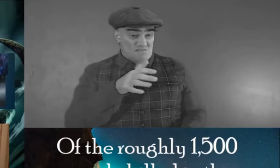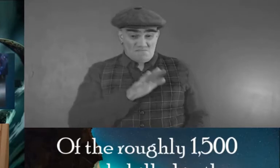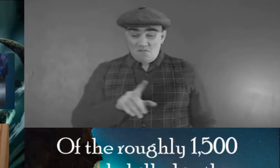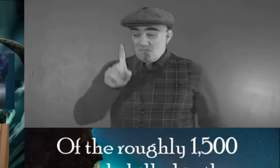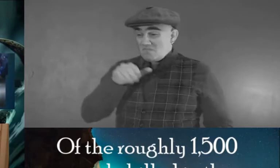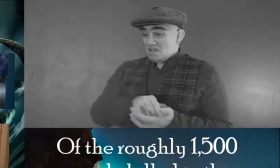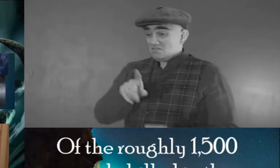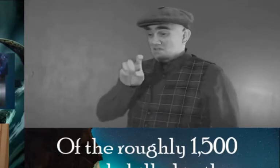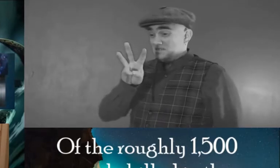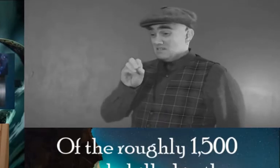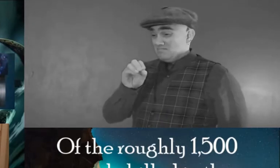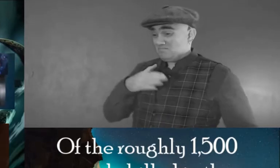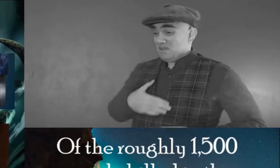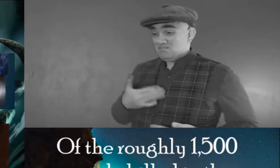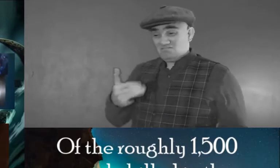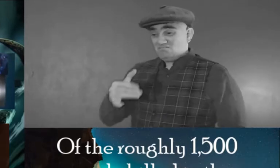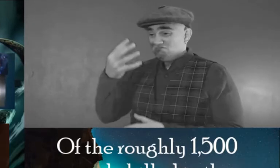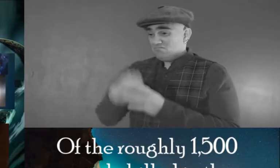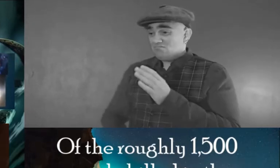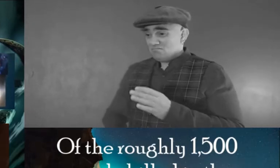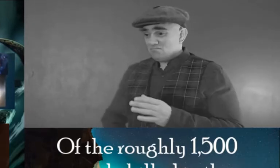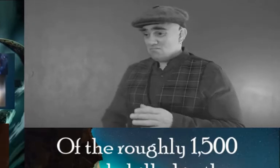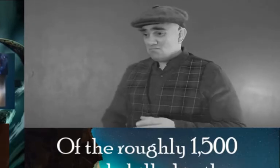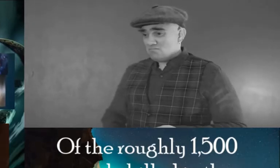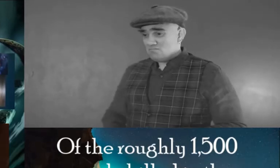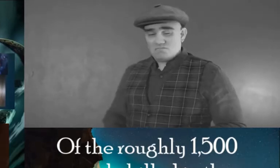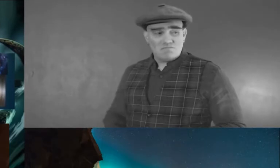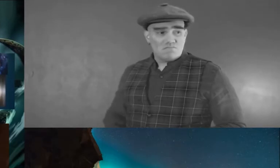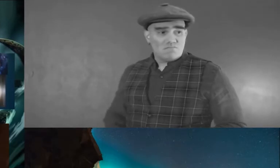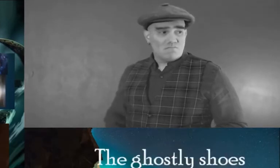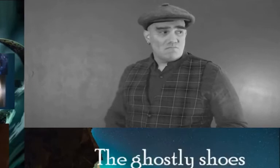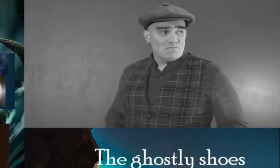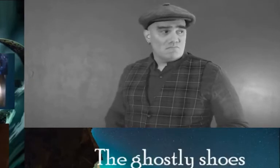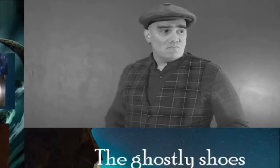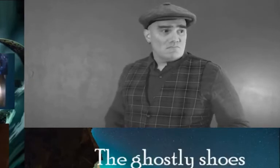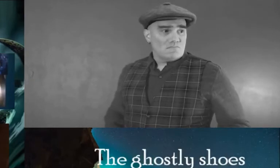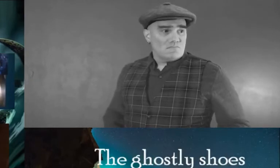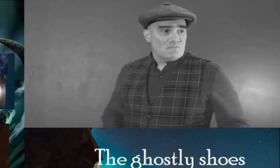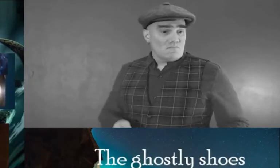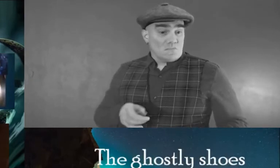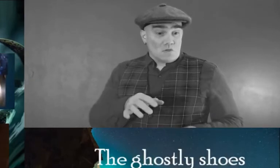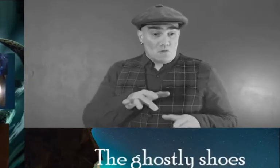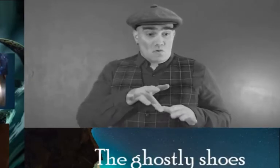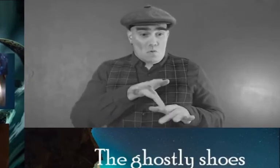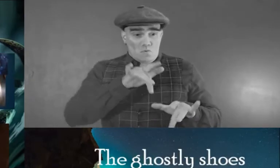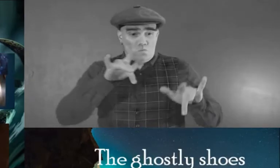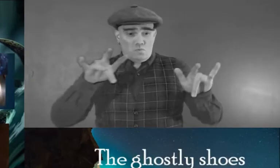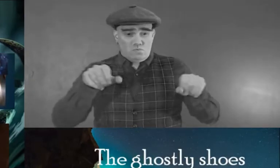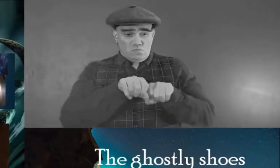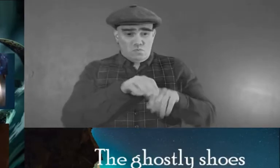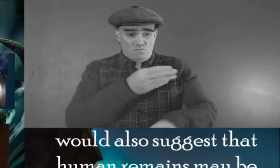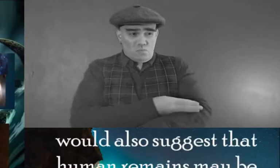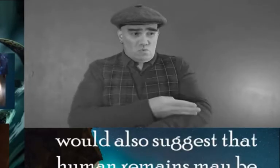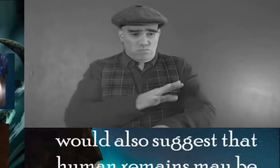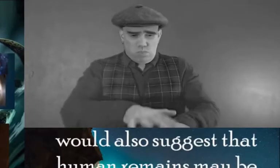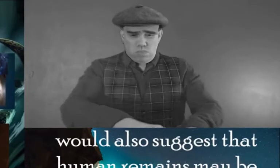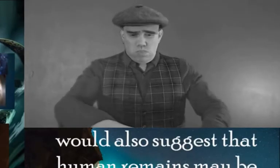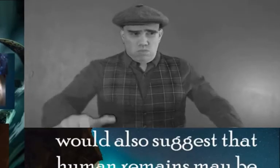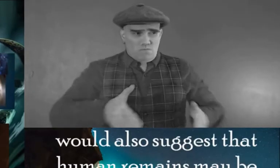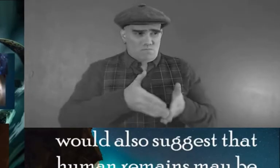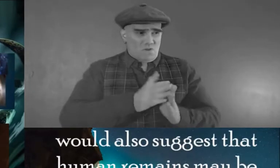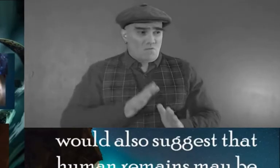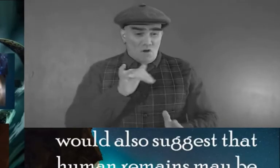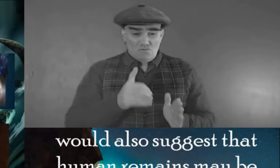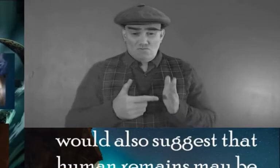about 1,160 bodies remain lost. Because some ships of loose scattered around the wreck would